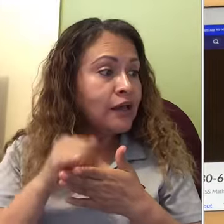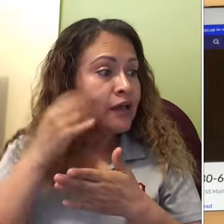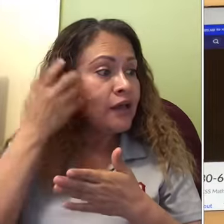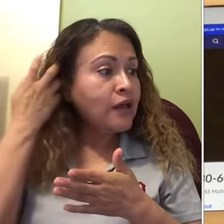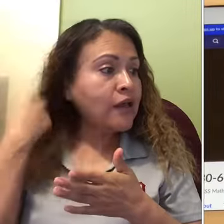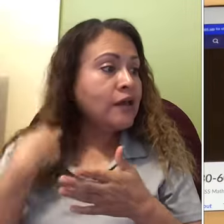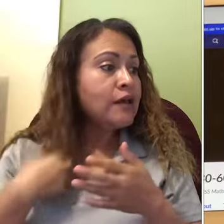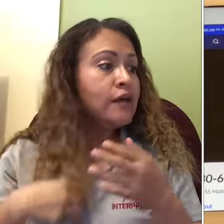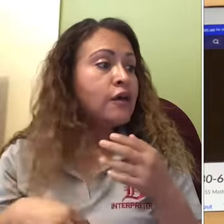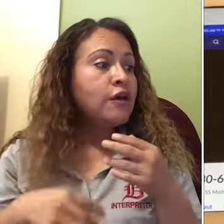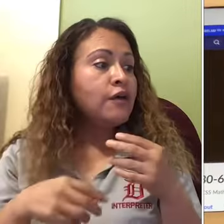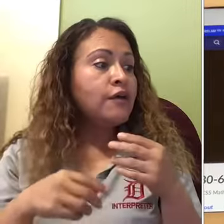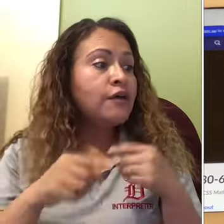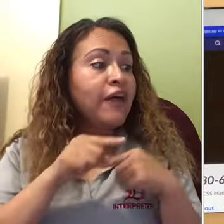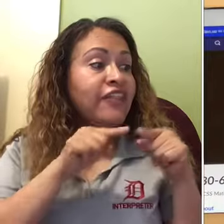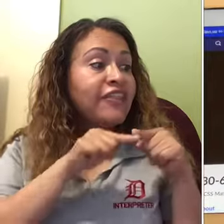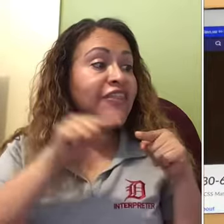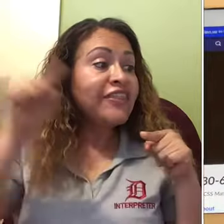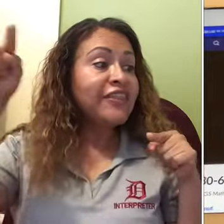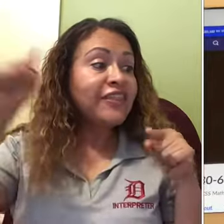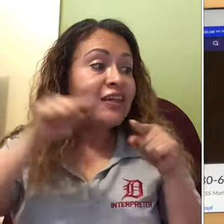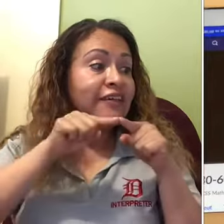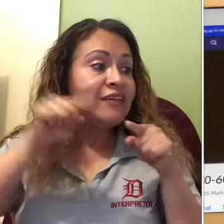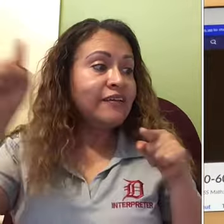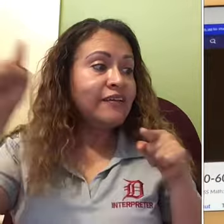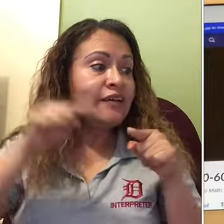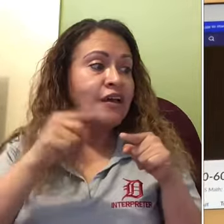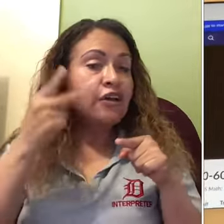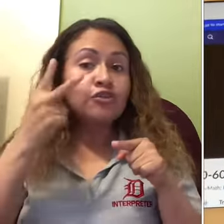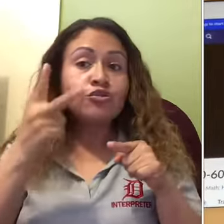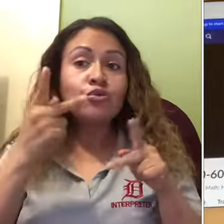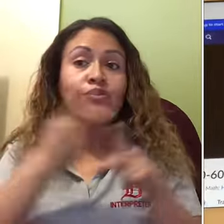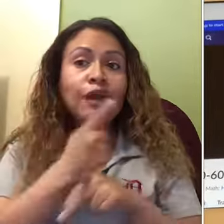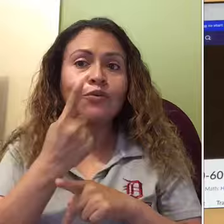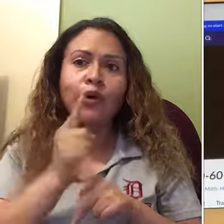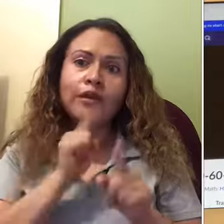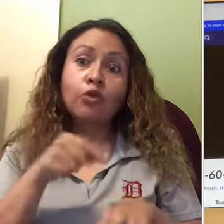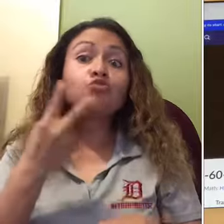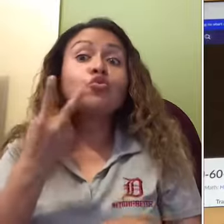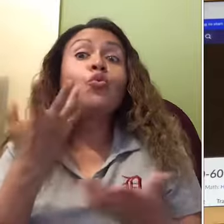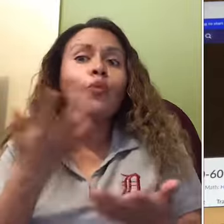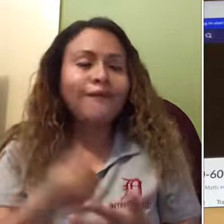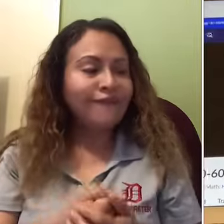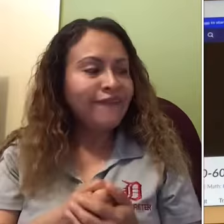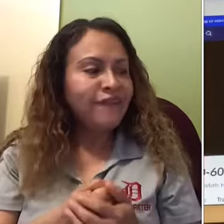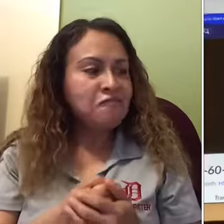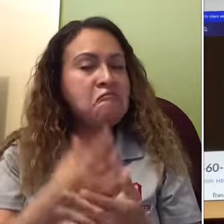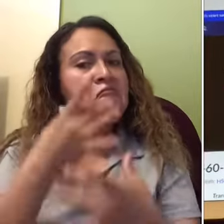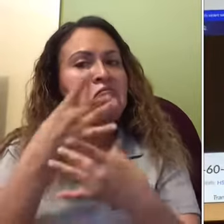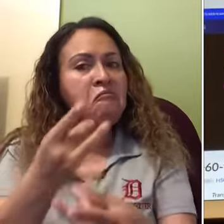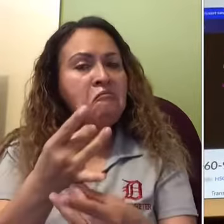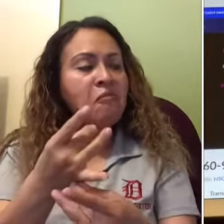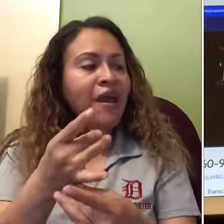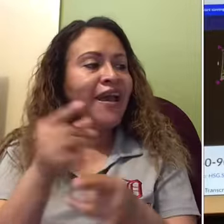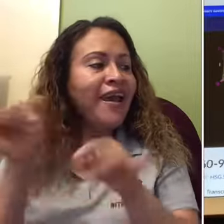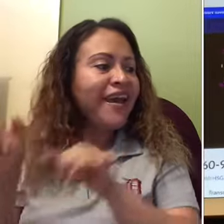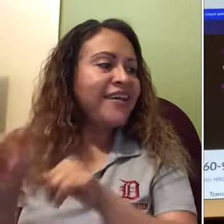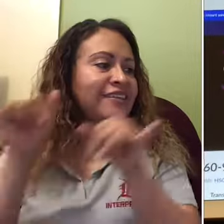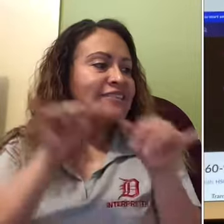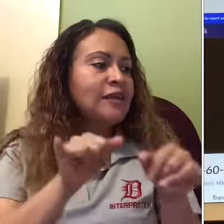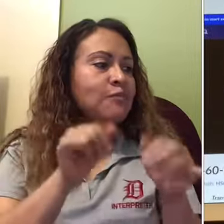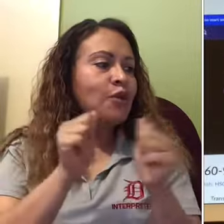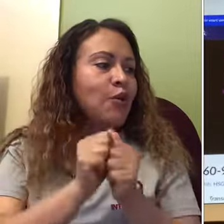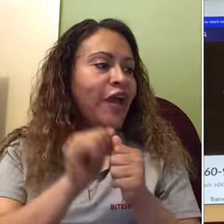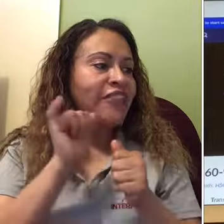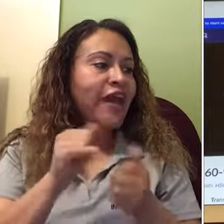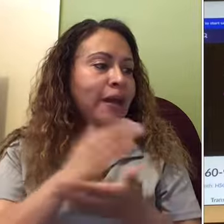2 times the side right over here, so 2 times 1 is just 2. So that's pretty interesting. Let's see if we can do something similar with this